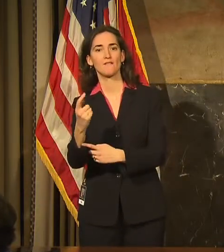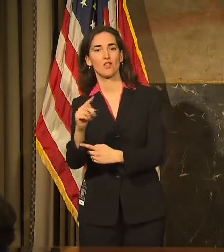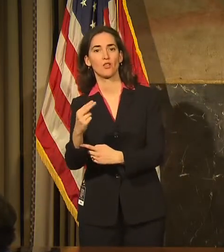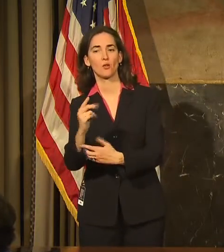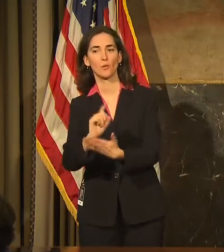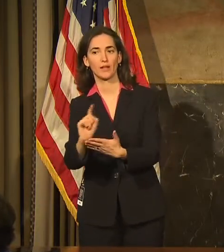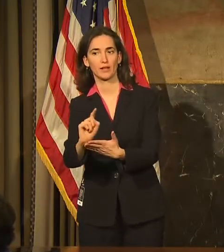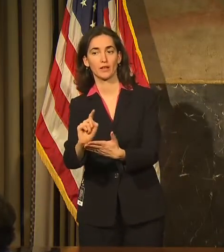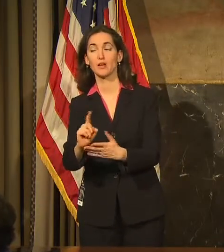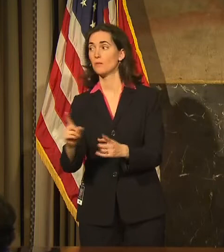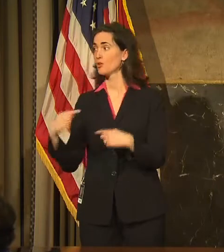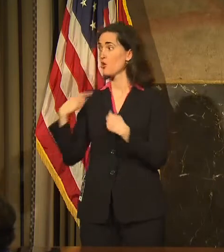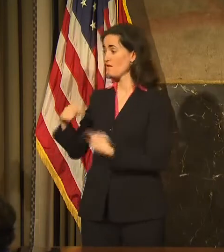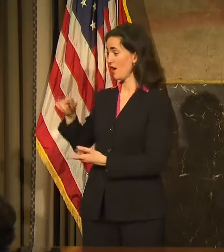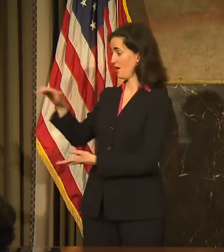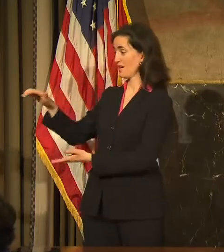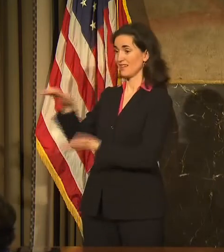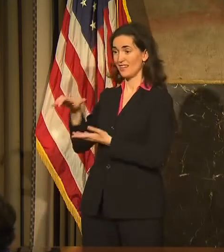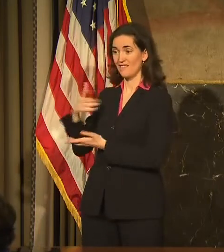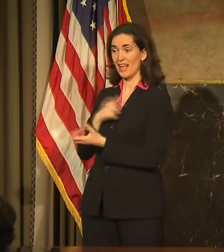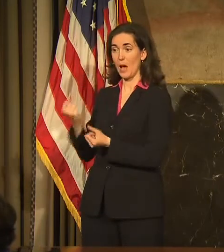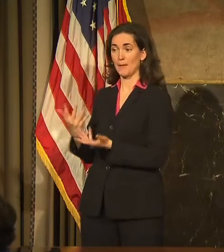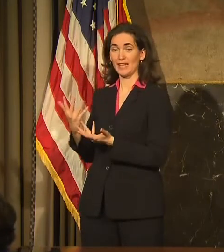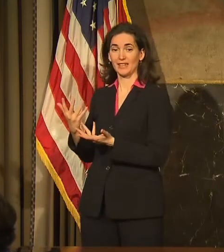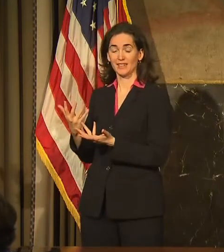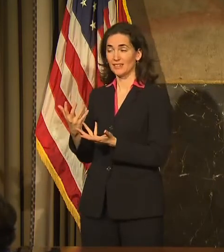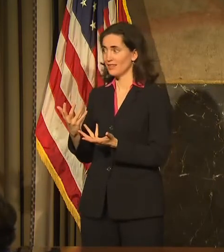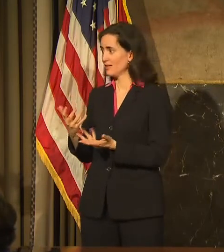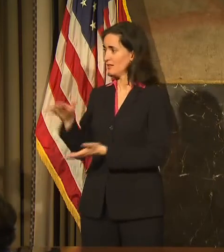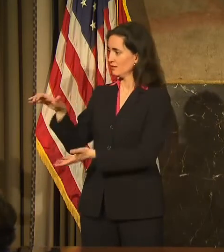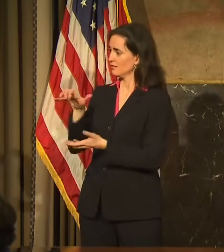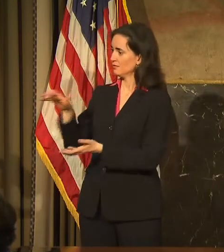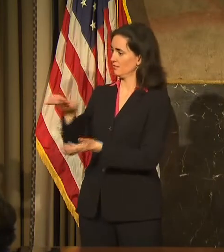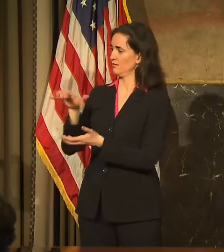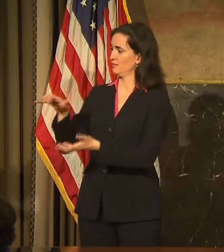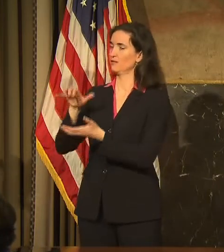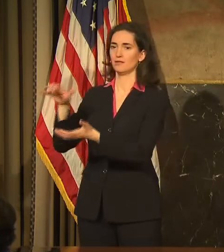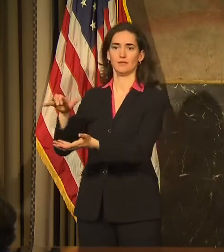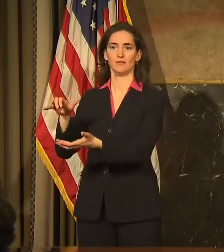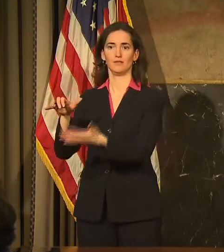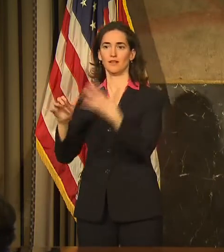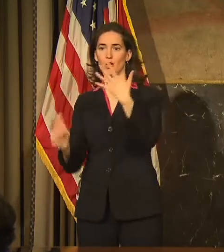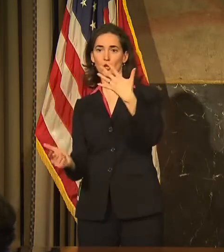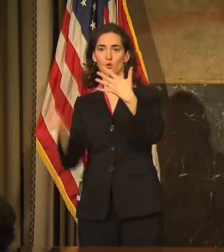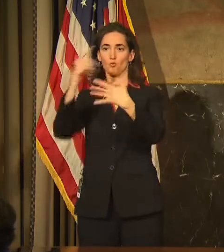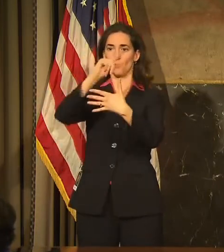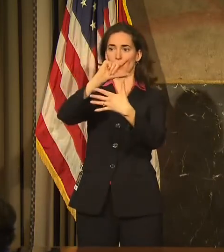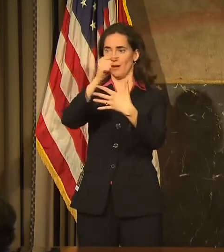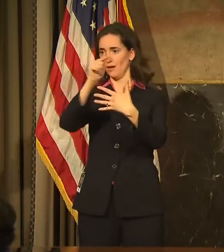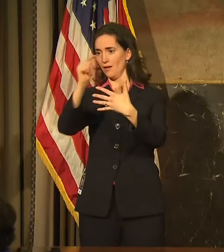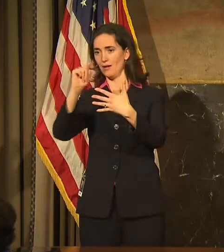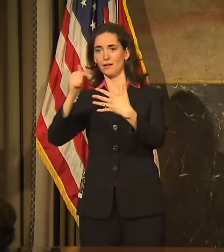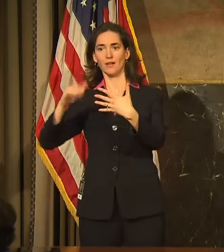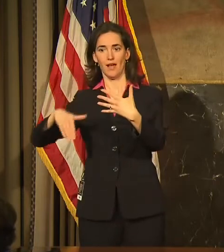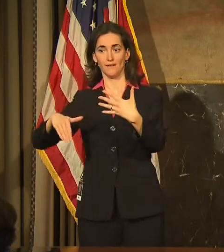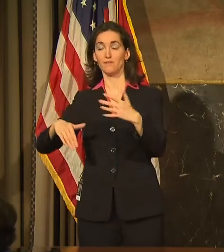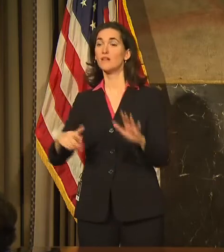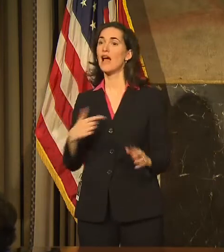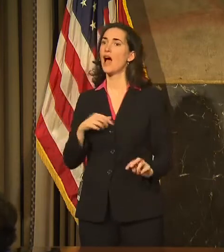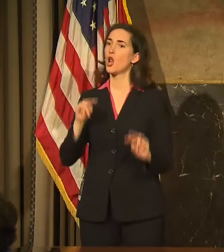our way through the priority groups. I look forward to the day, and I know Dr. Fauci said the other day he thinks it's